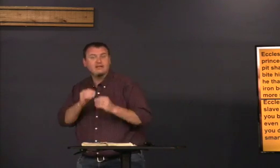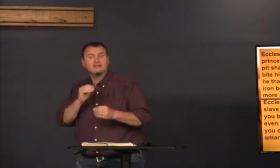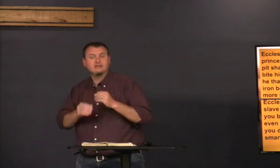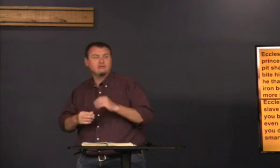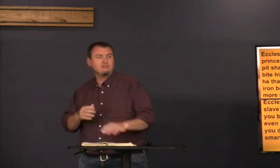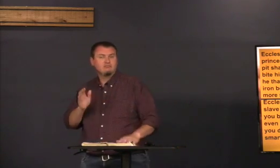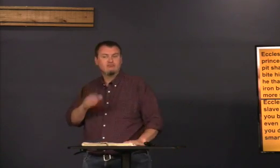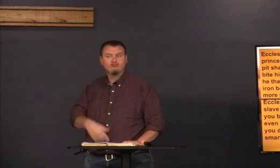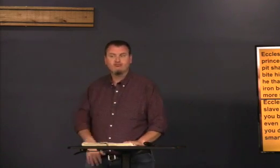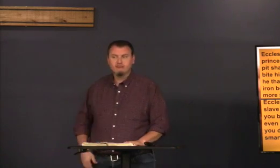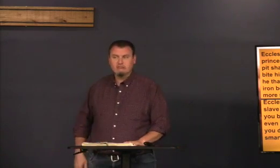fix.